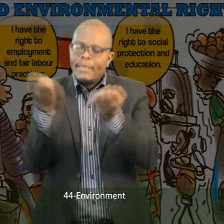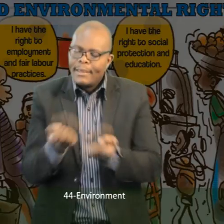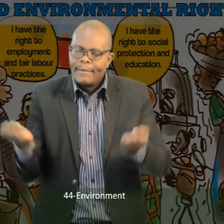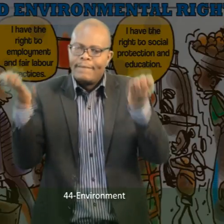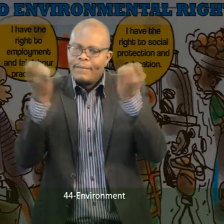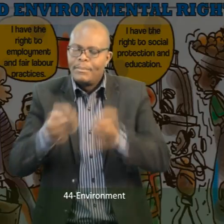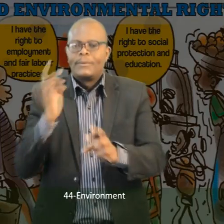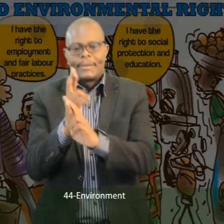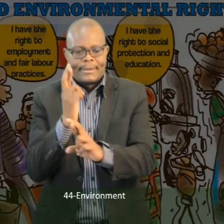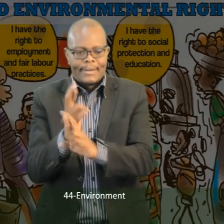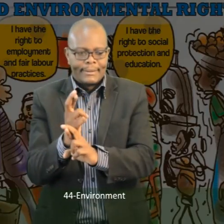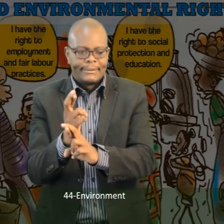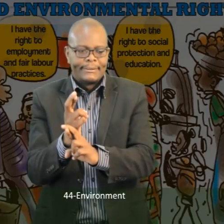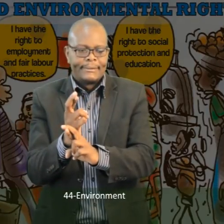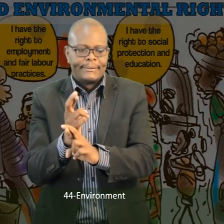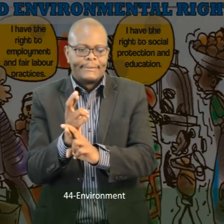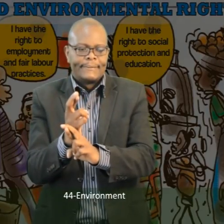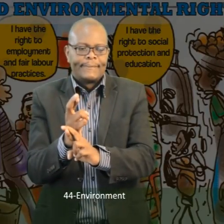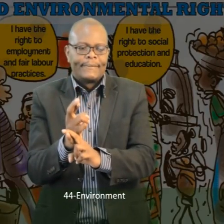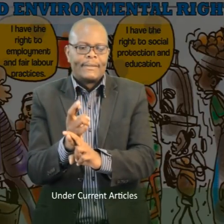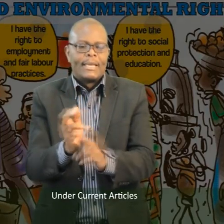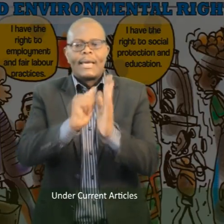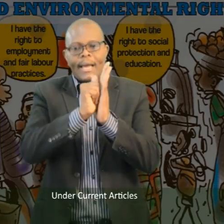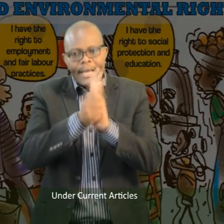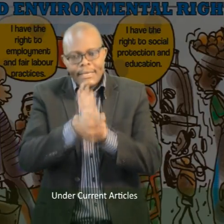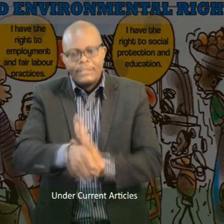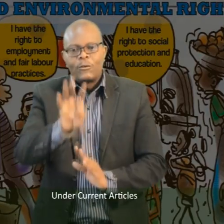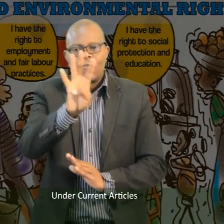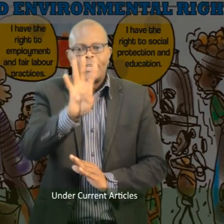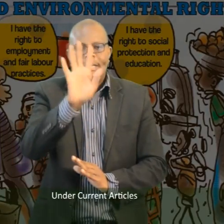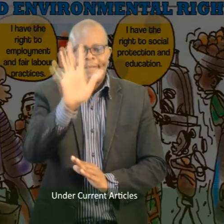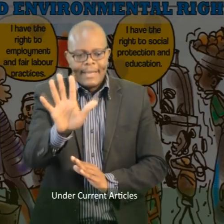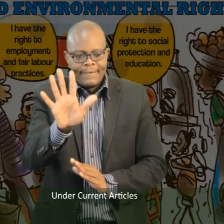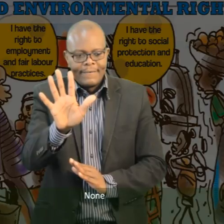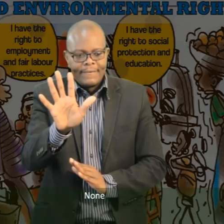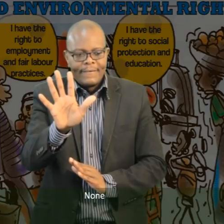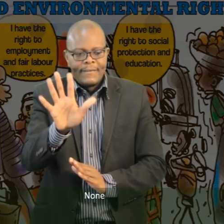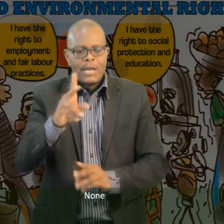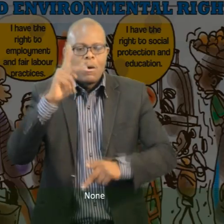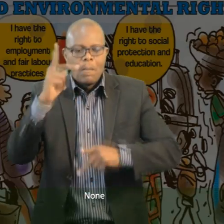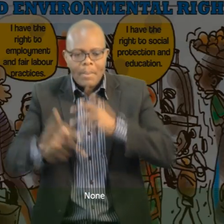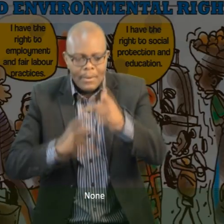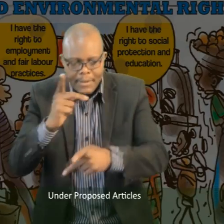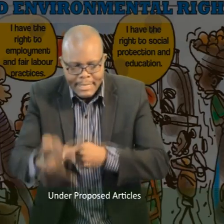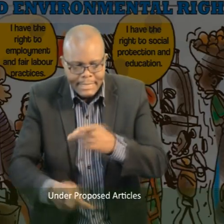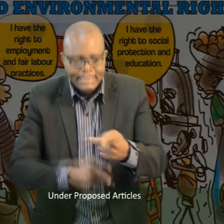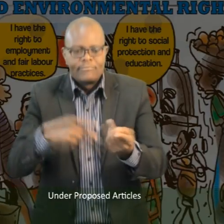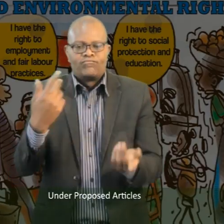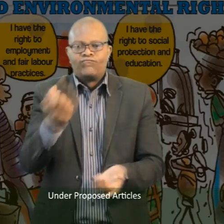44, environment. Under current articles, none. Under proposed